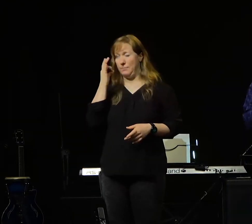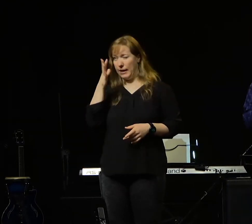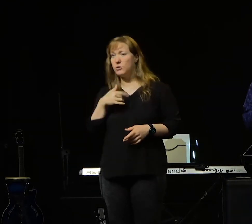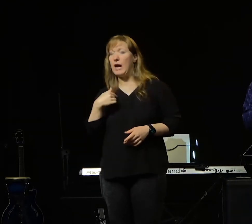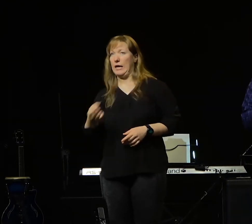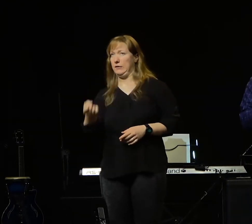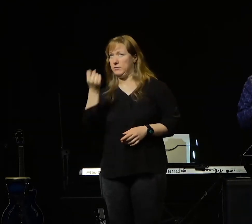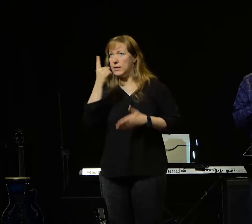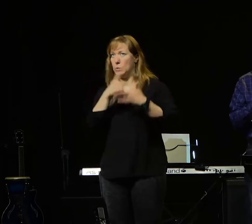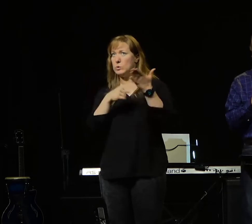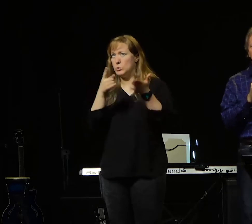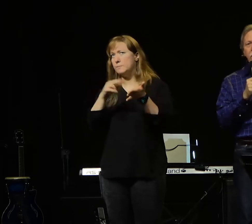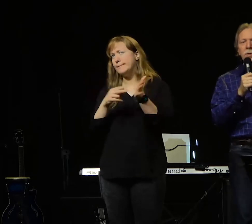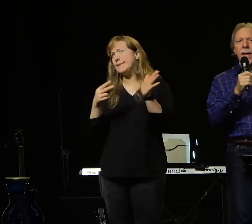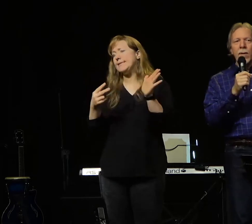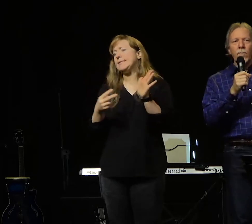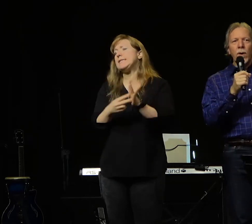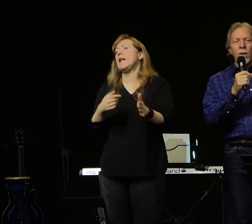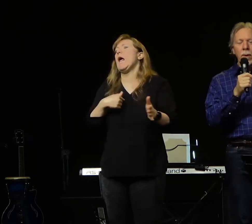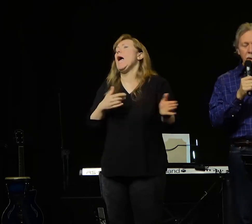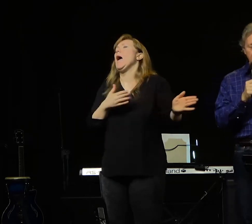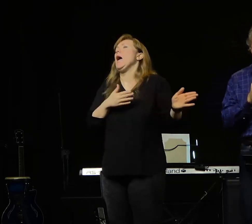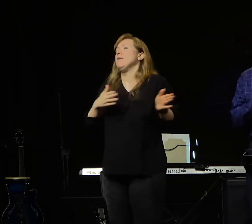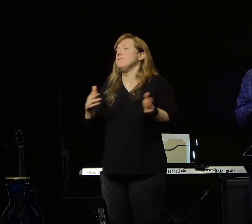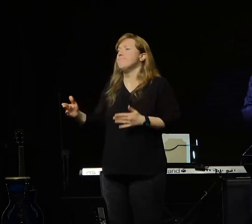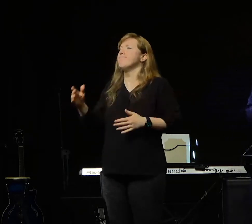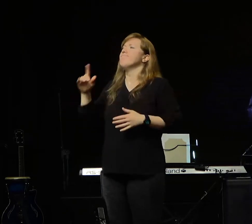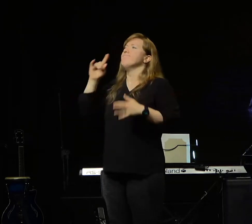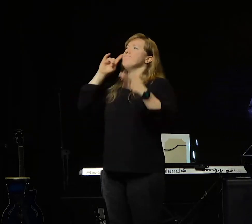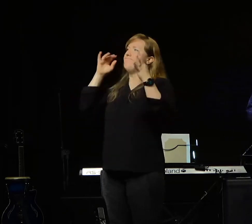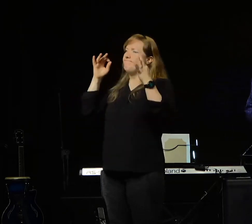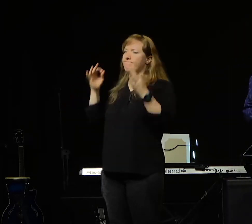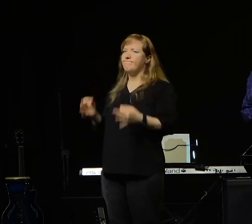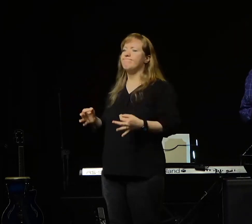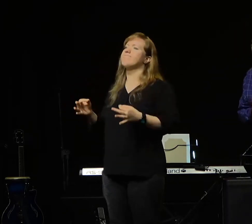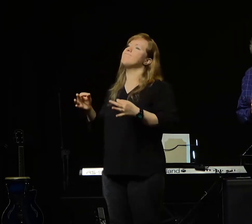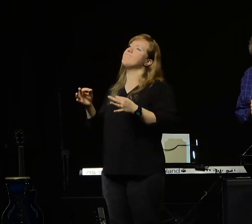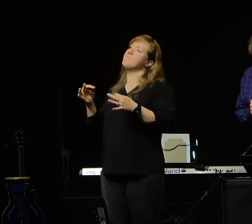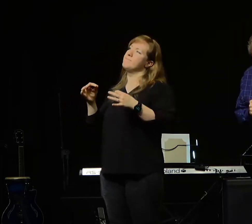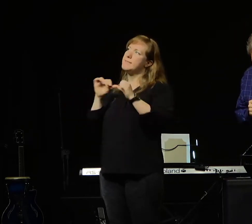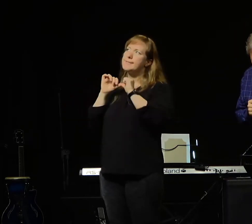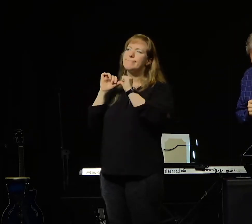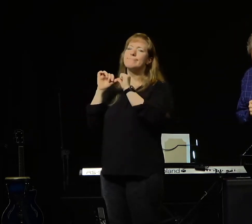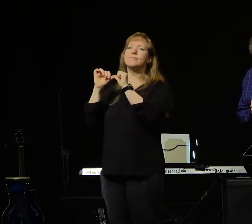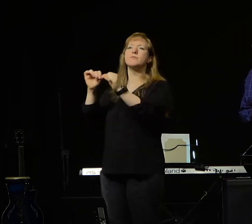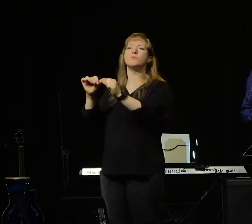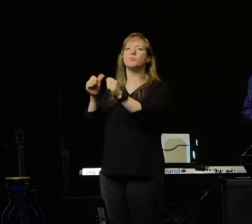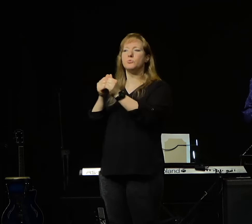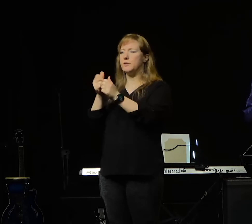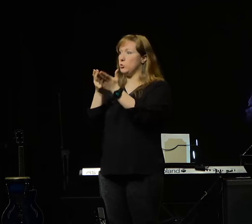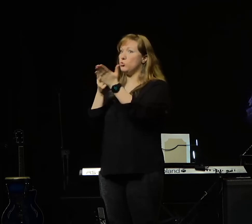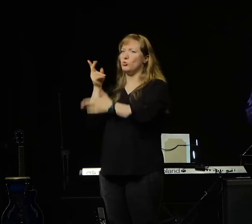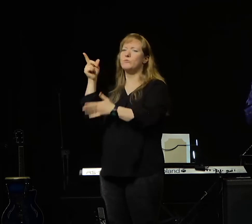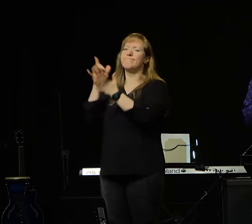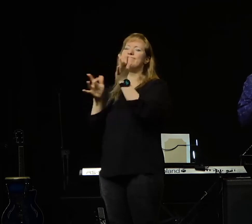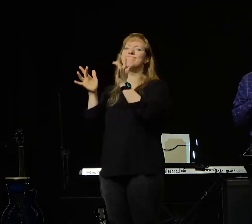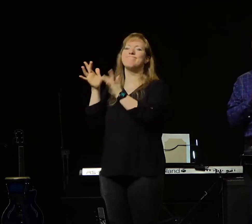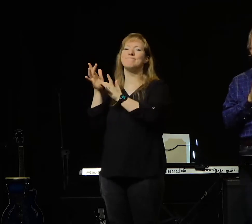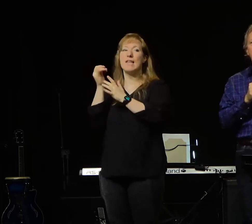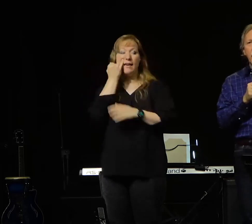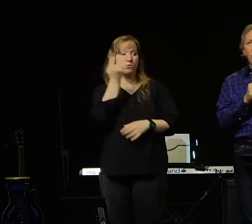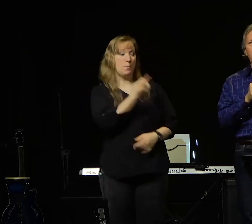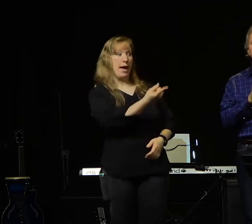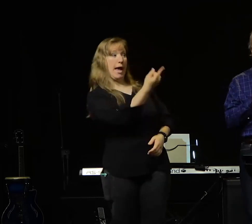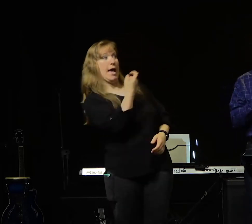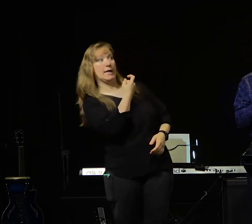saying. I'm going to stand firm. And if somebody asks me about who Jesus is, I'm going to